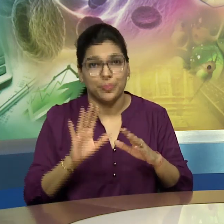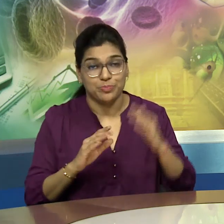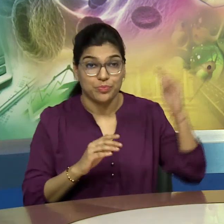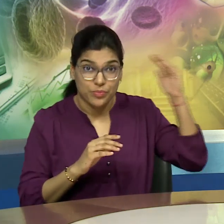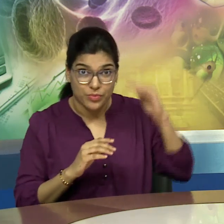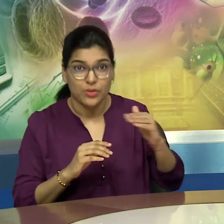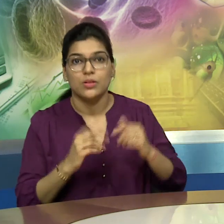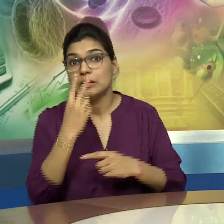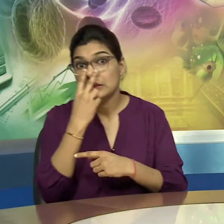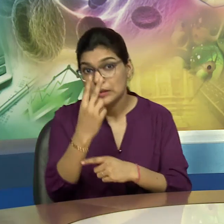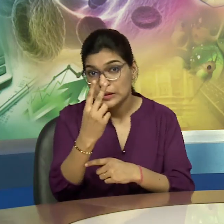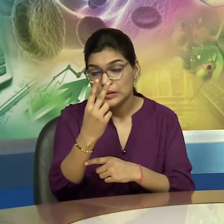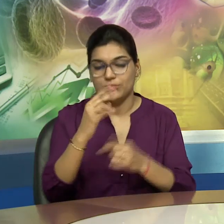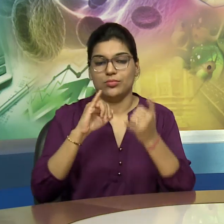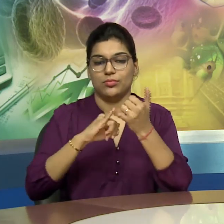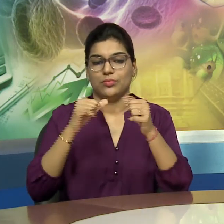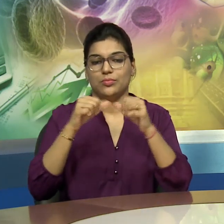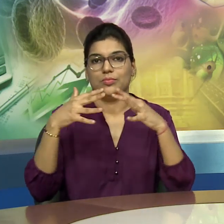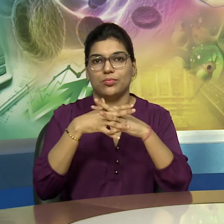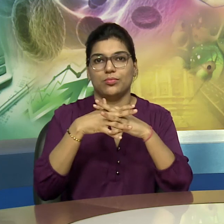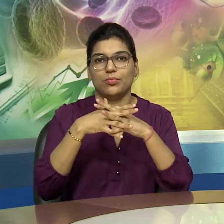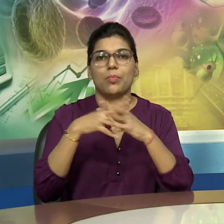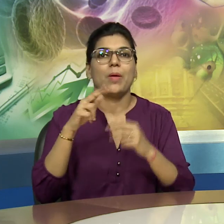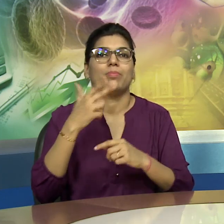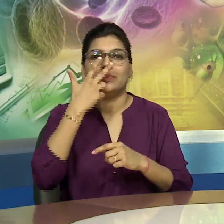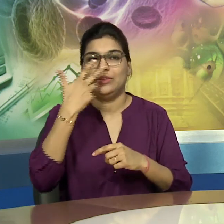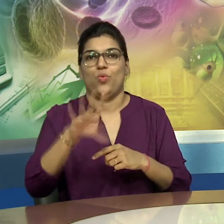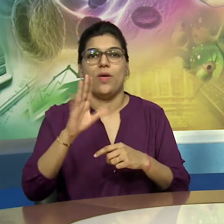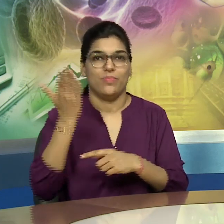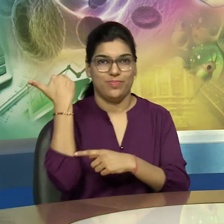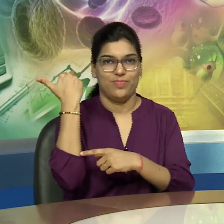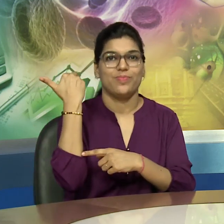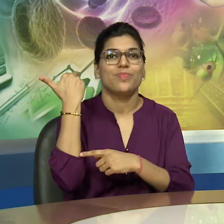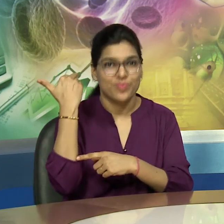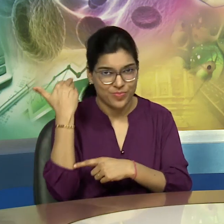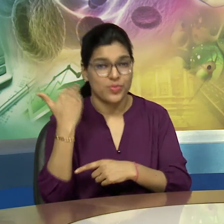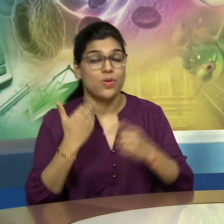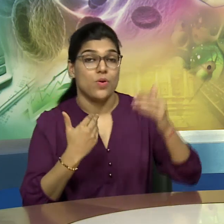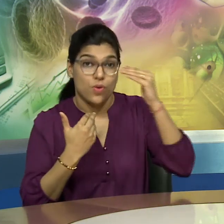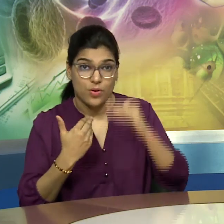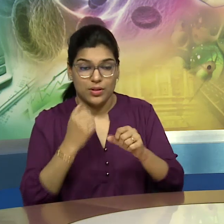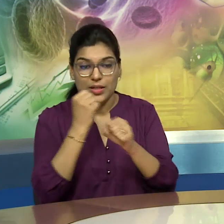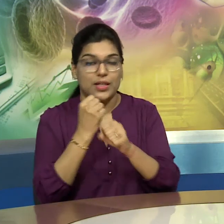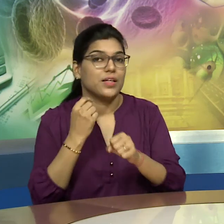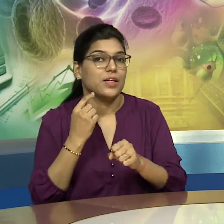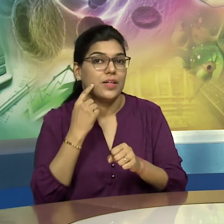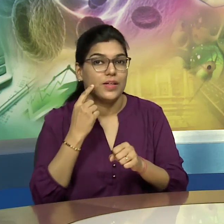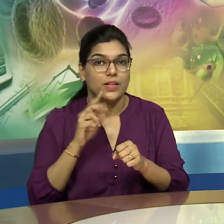Earlier we had learned that we will not use ed with all the verbs. Also, third word is